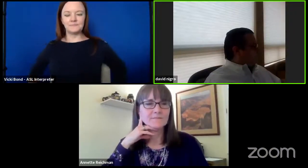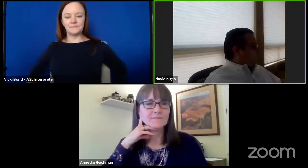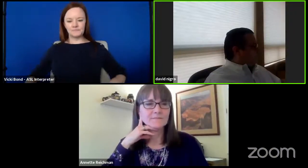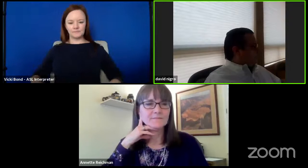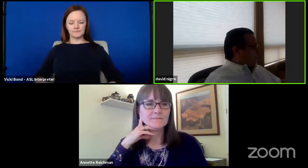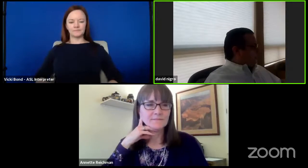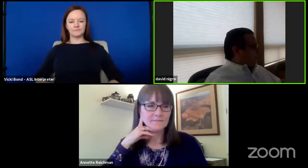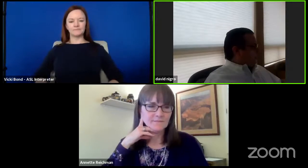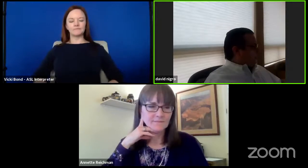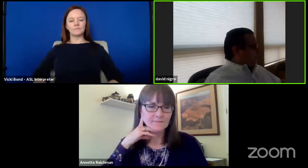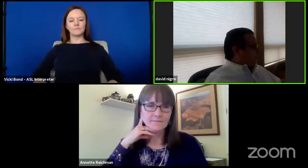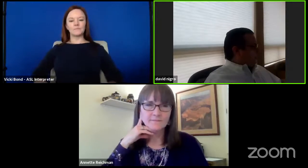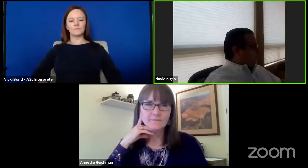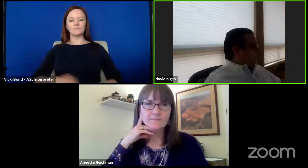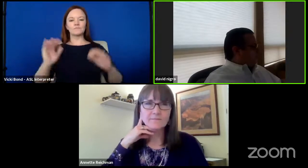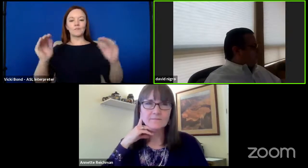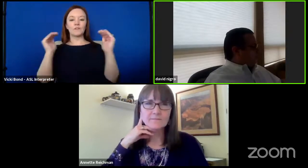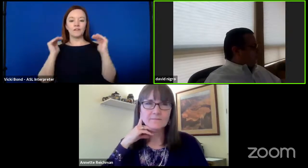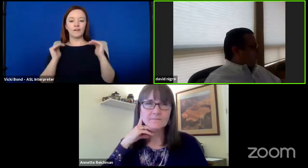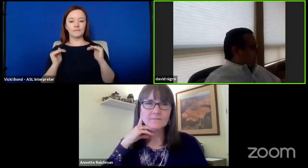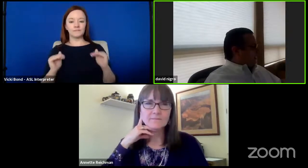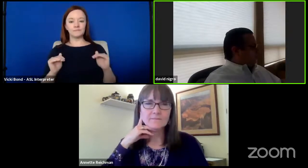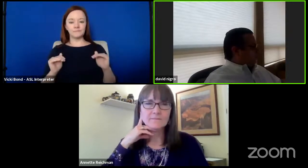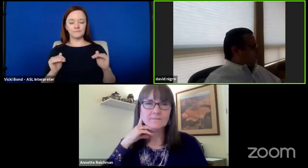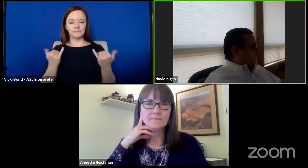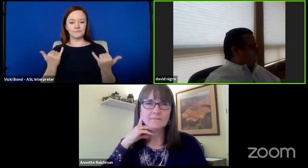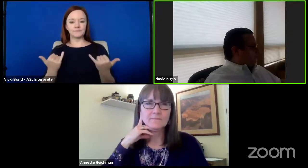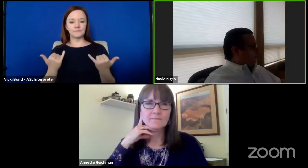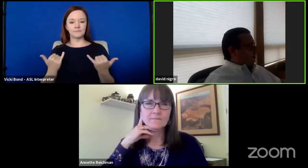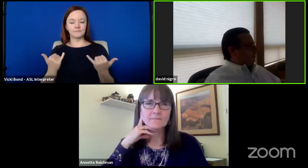Moving on, we are at